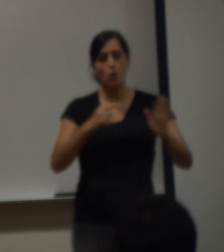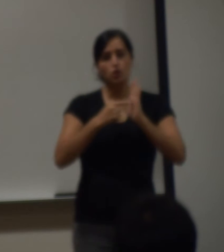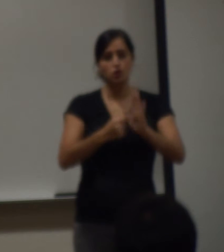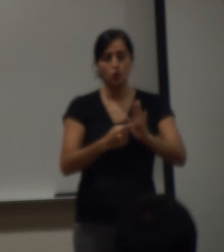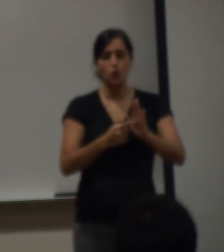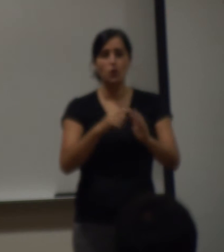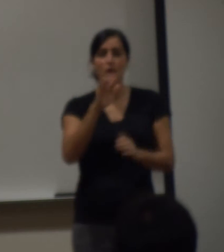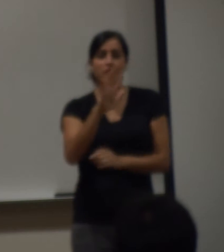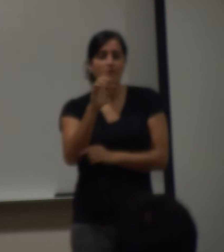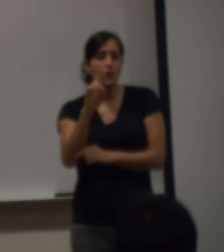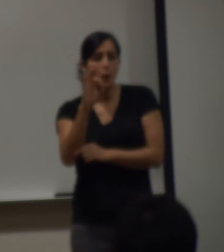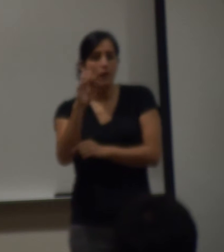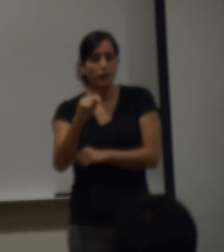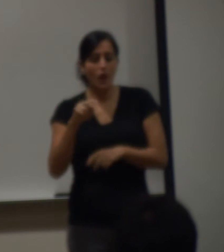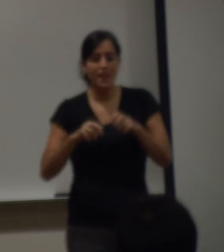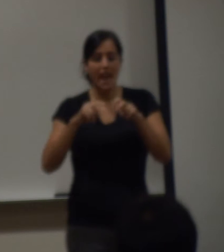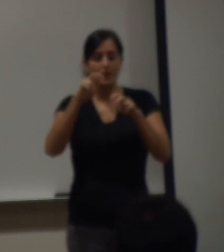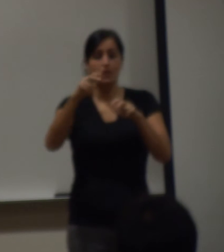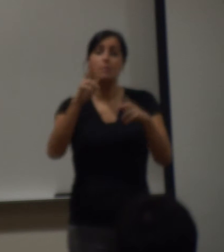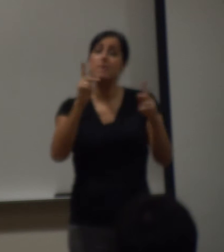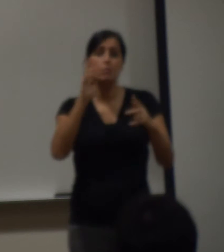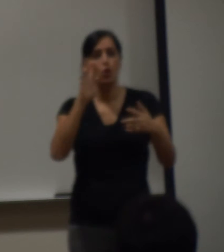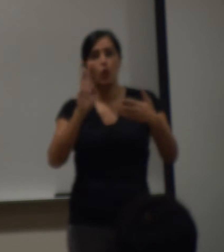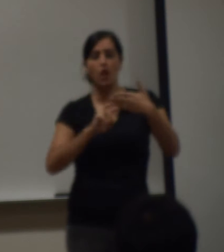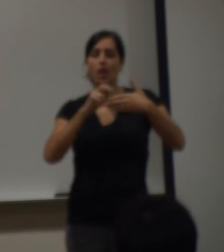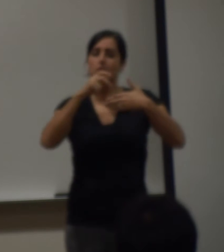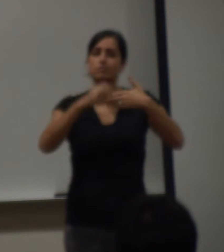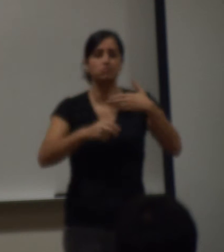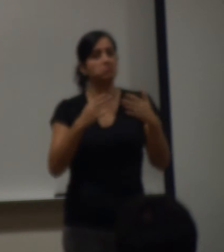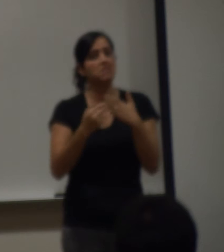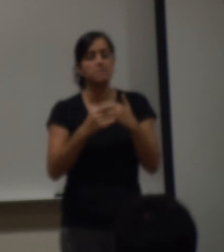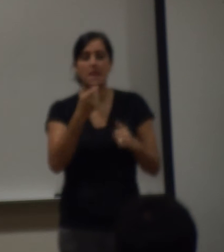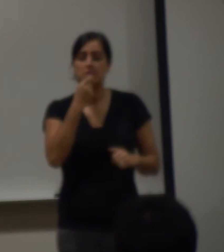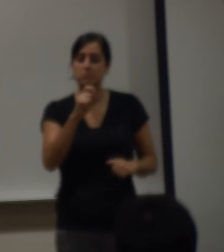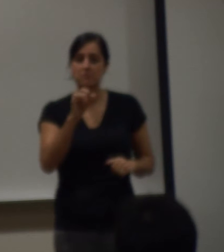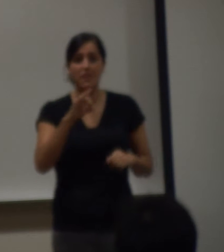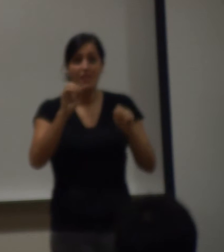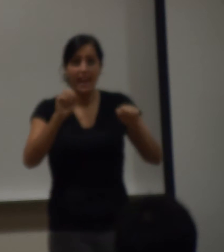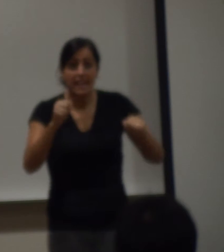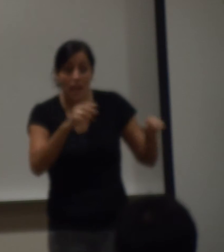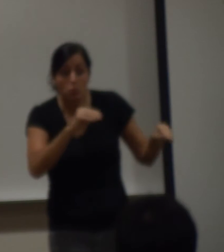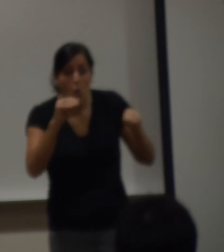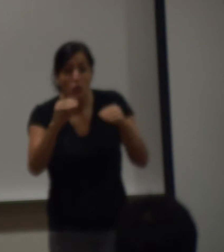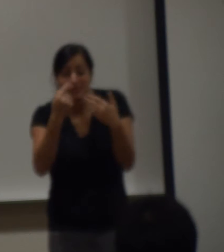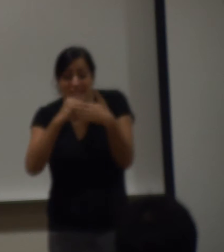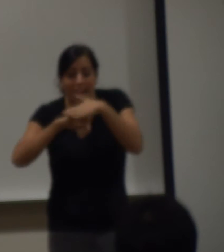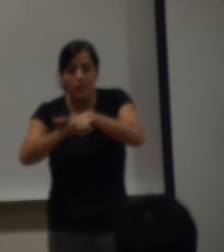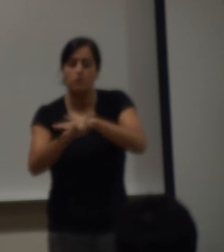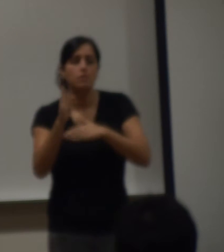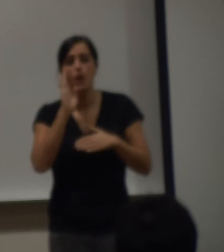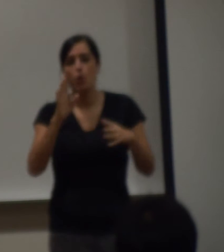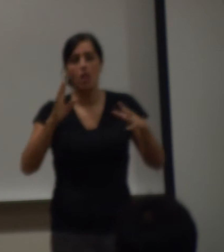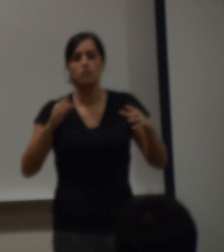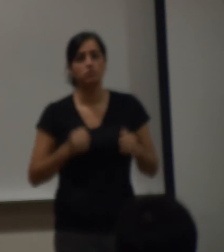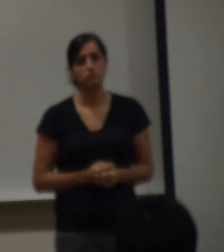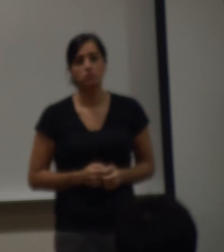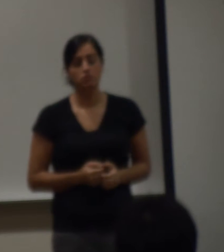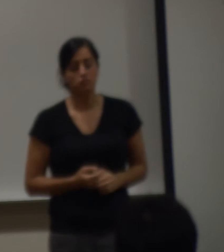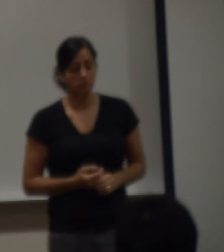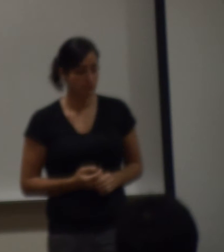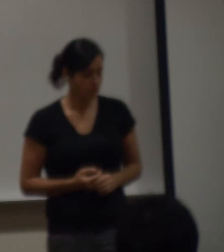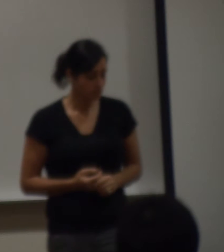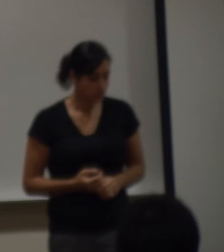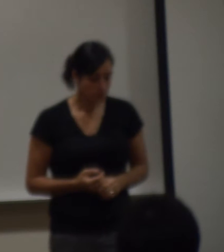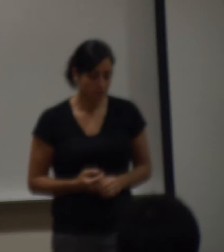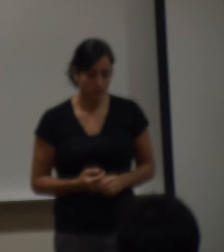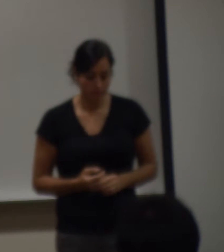migrate if the opportunity is there. So around the world, as I said before, we've